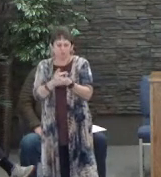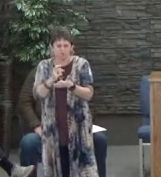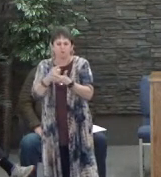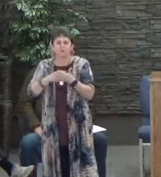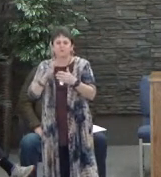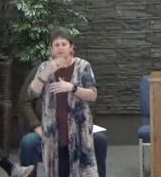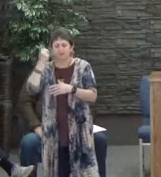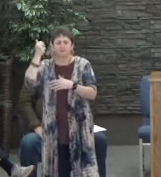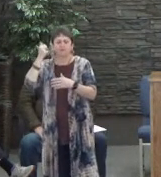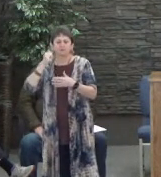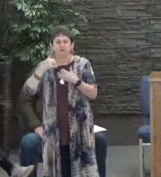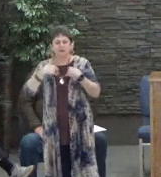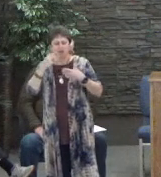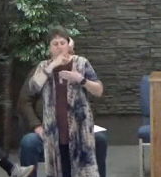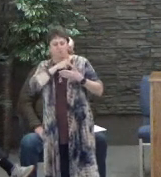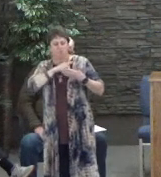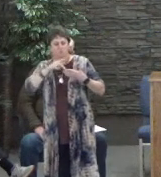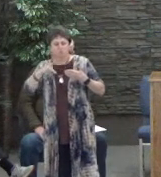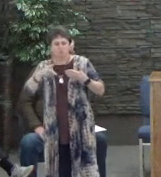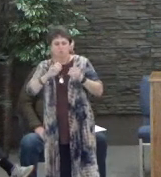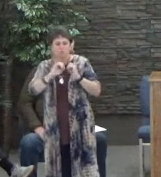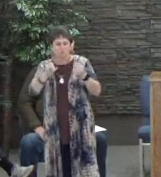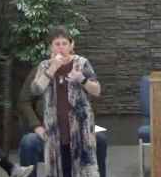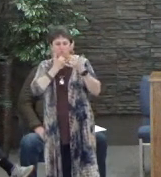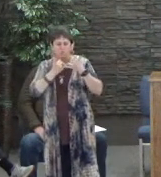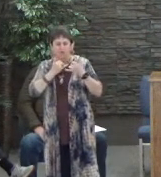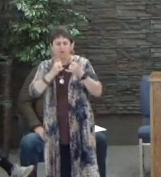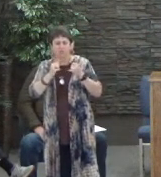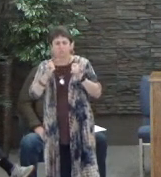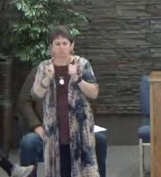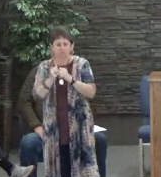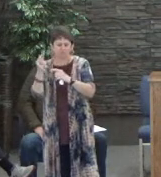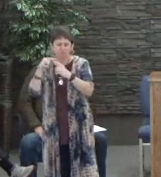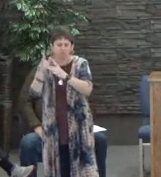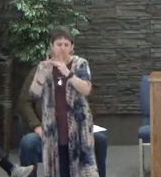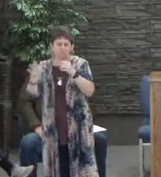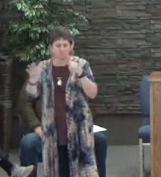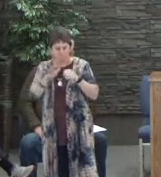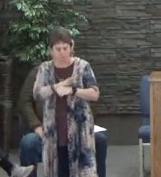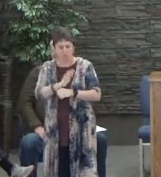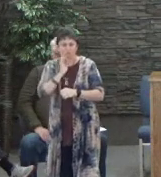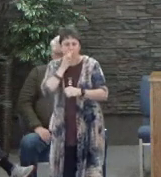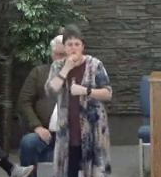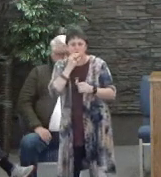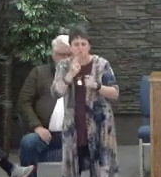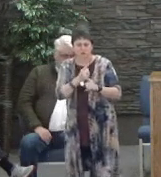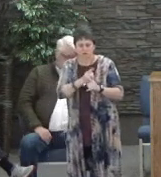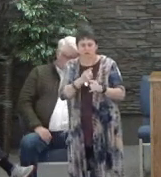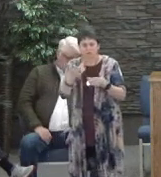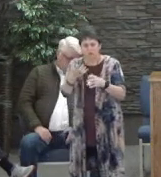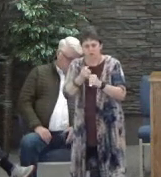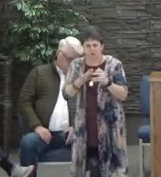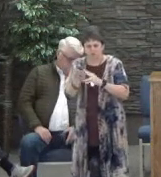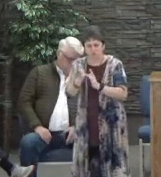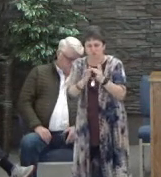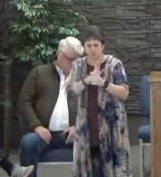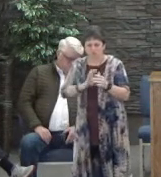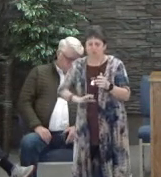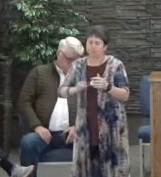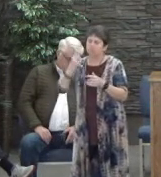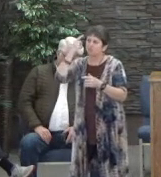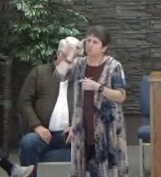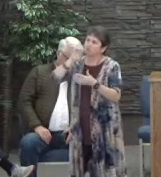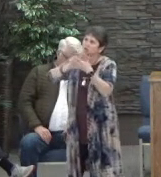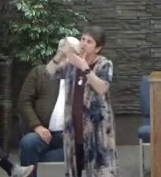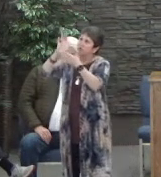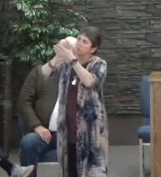so be pure and blameless for the day of Christ, filled with the fruit of righteousness that comes through Jesus Christ to the glory and